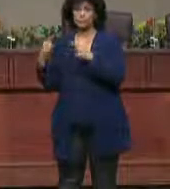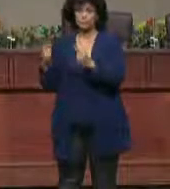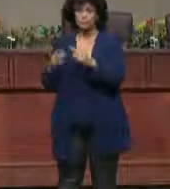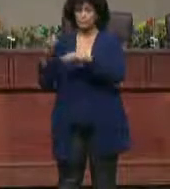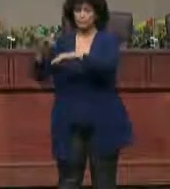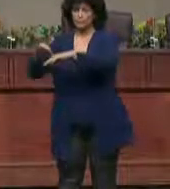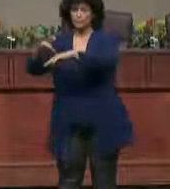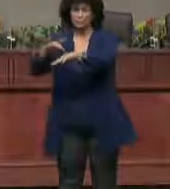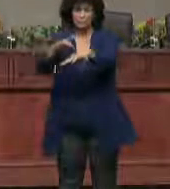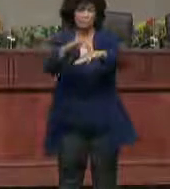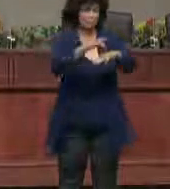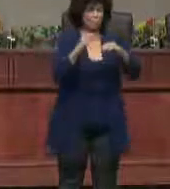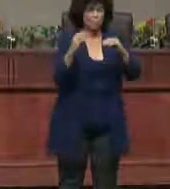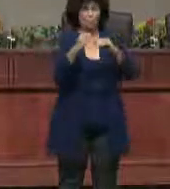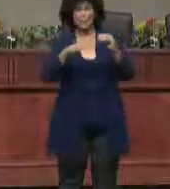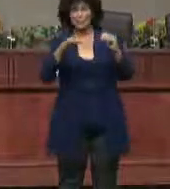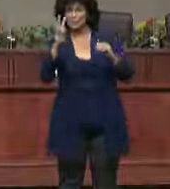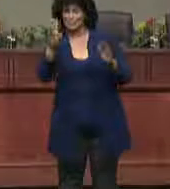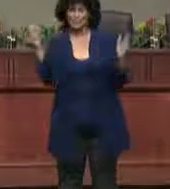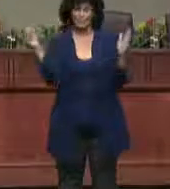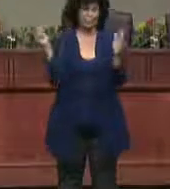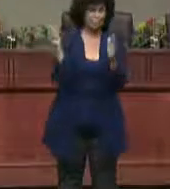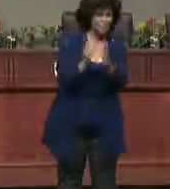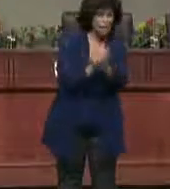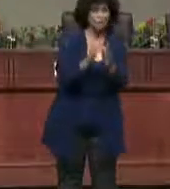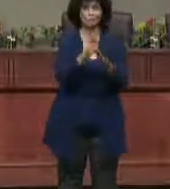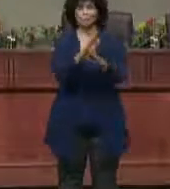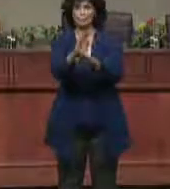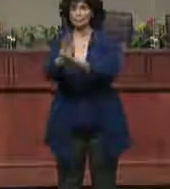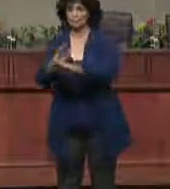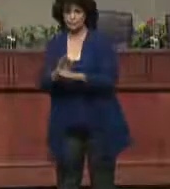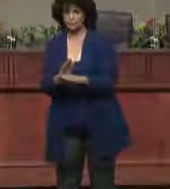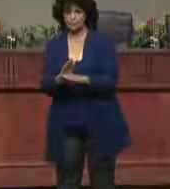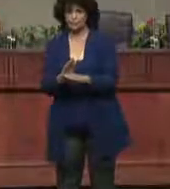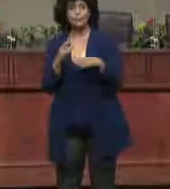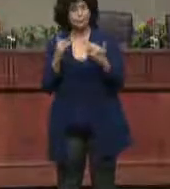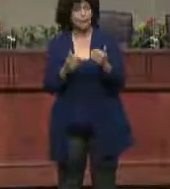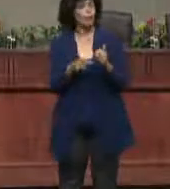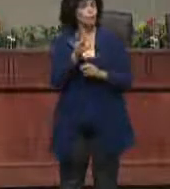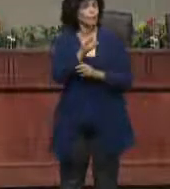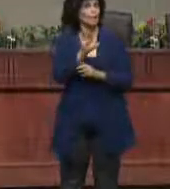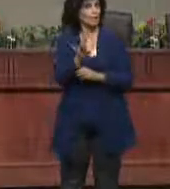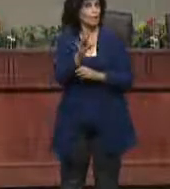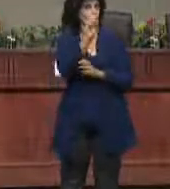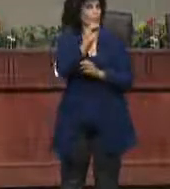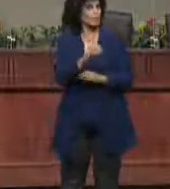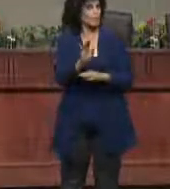locations. Overall compliance rates remain high at 98%.